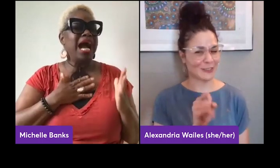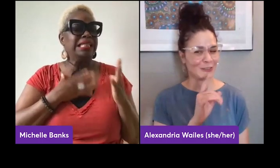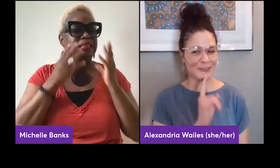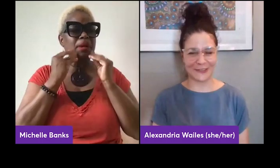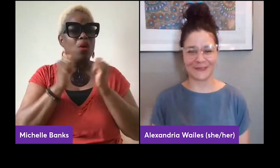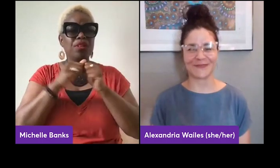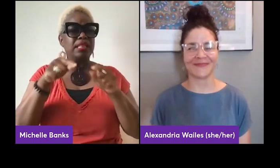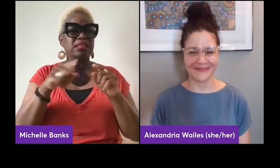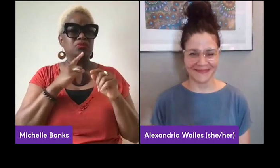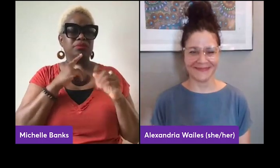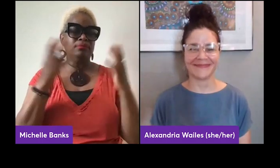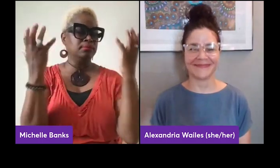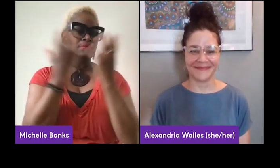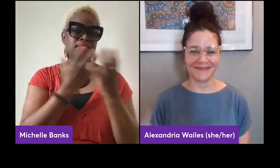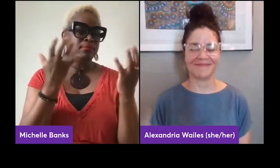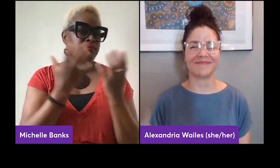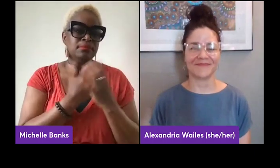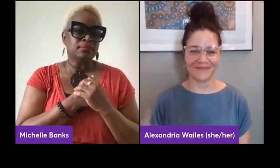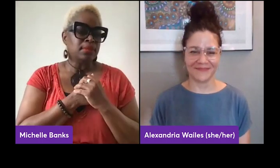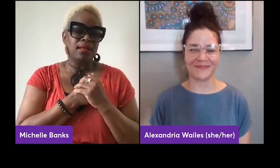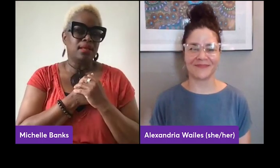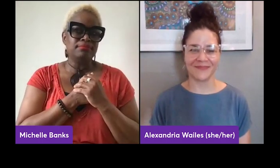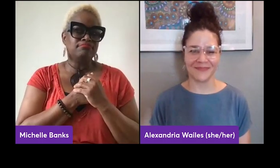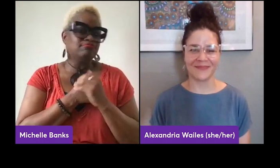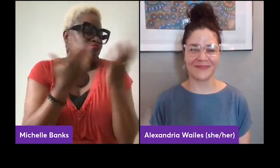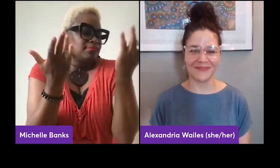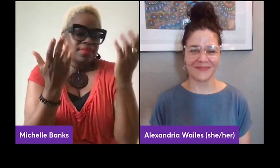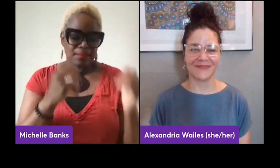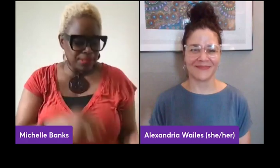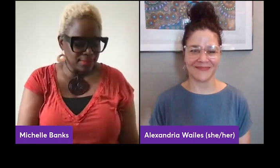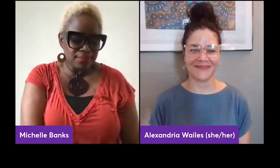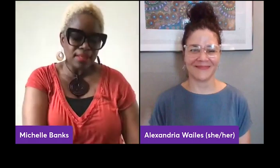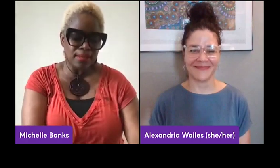It's been a fantastic experience.